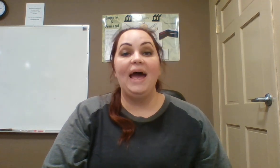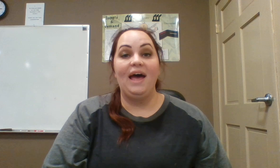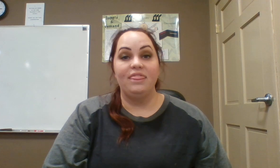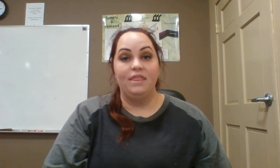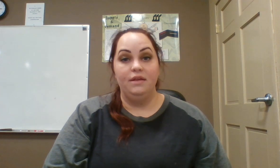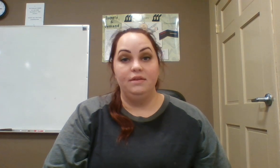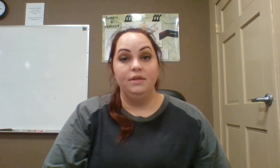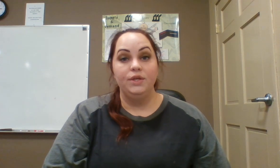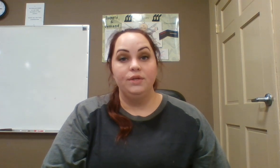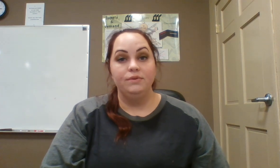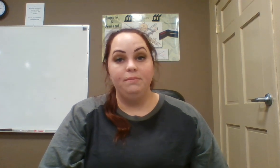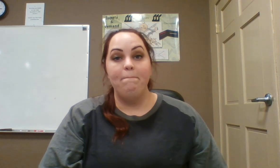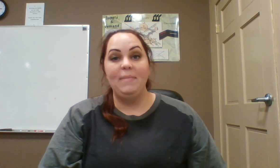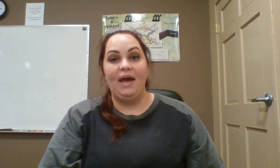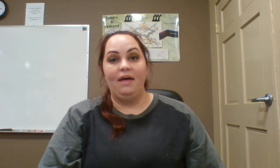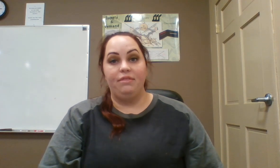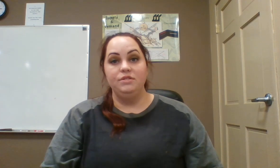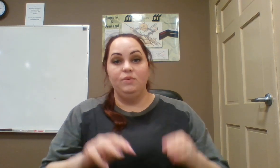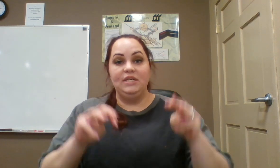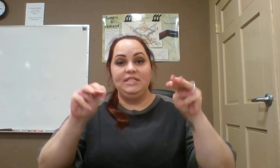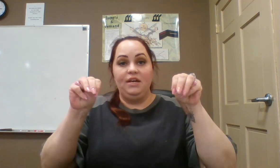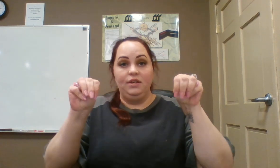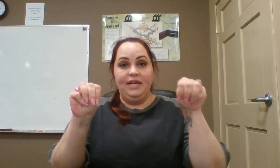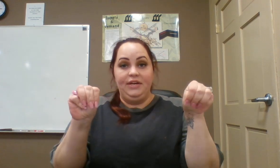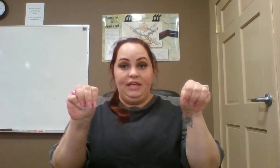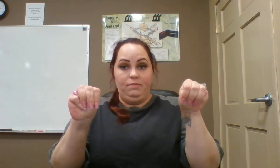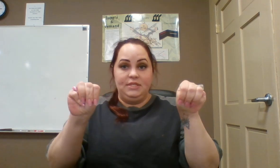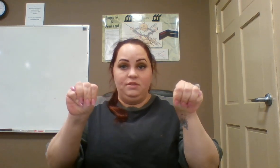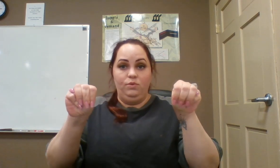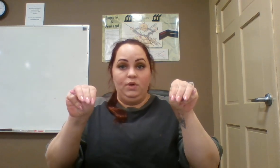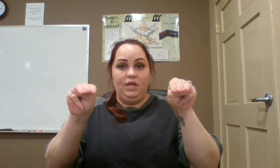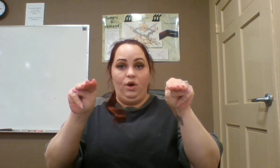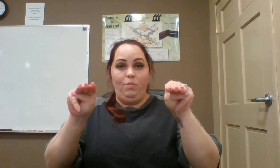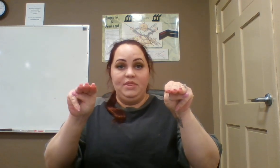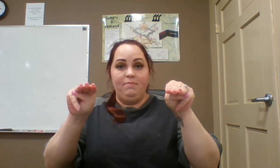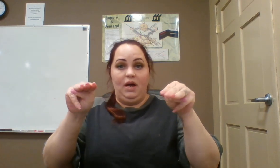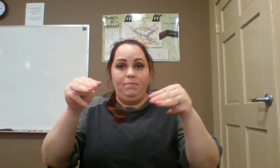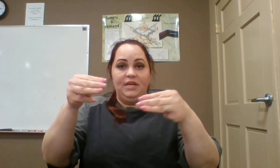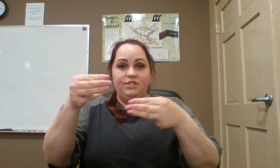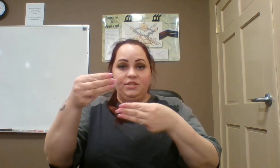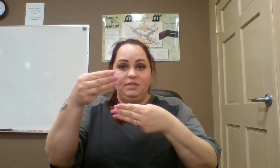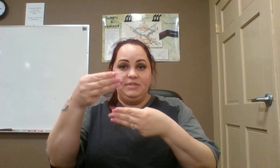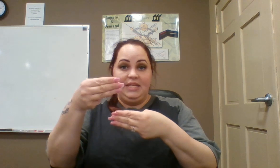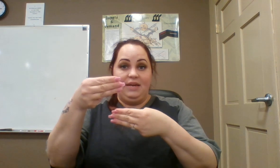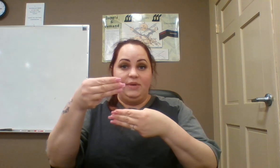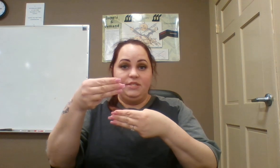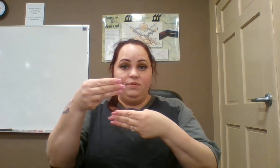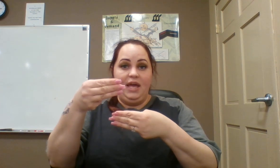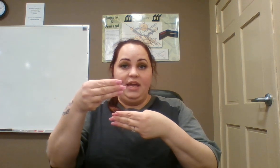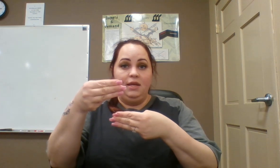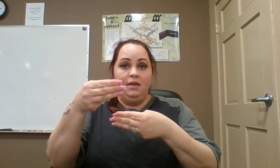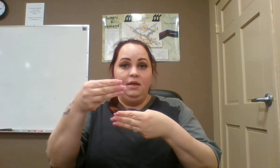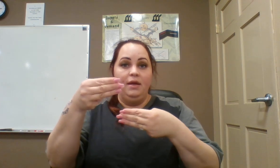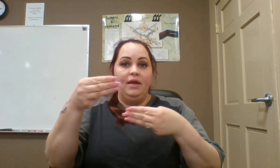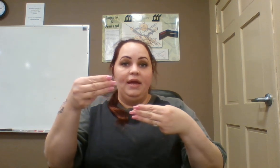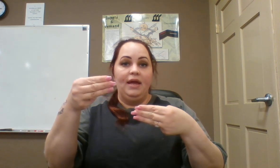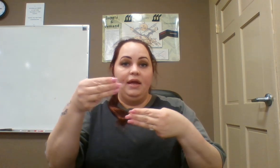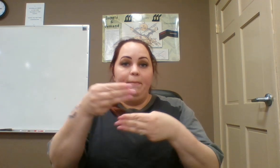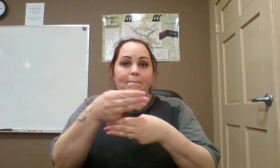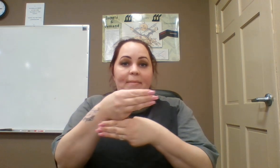Math. Math. So we're going to take our letter M's. We're going to open them up and turn them sideways. Okay?